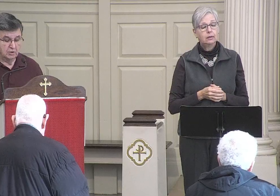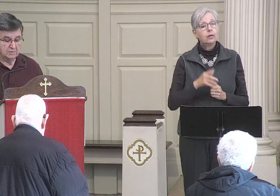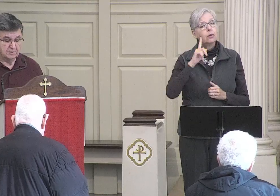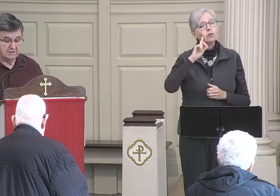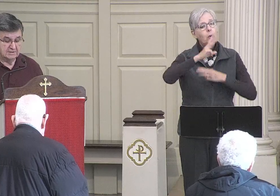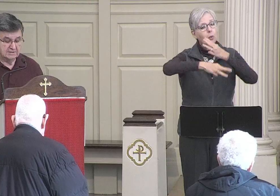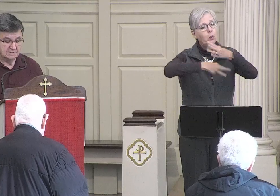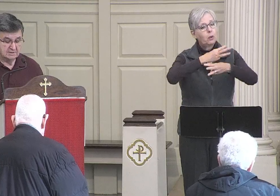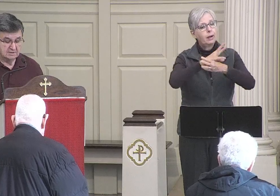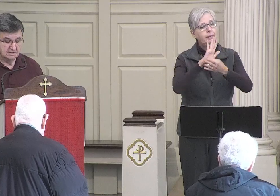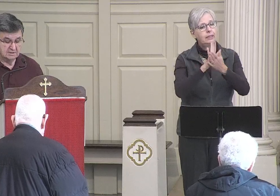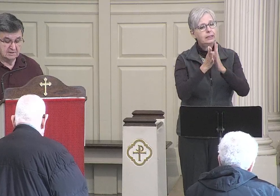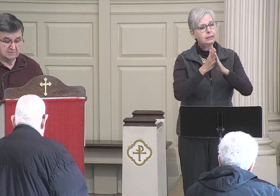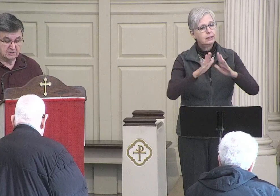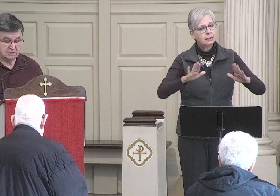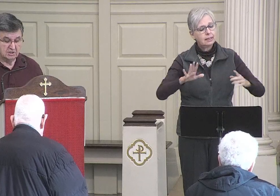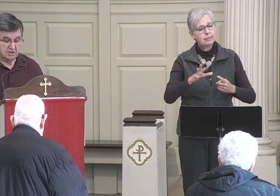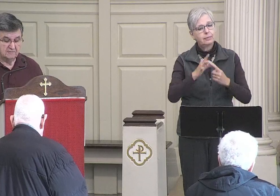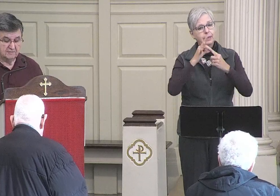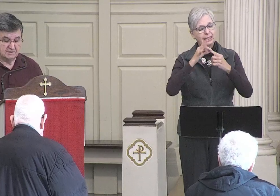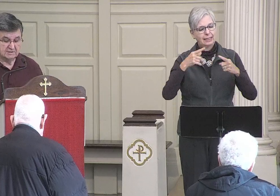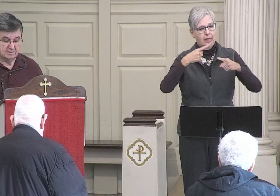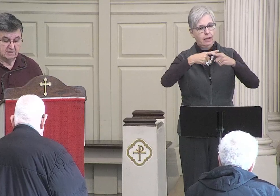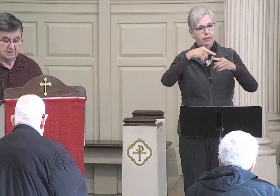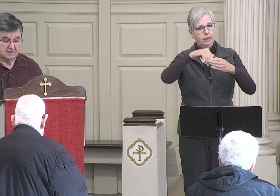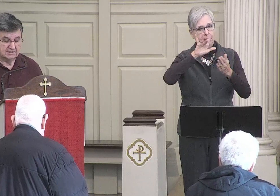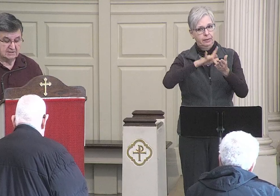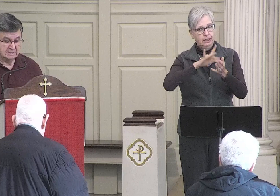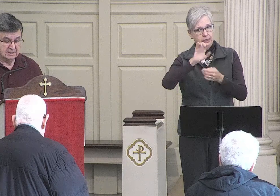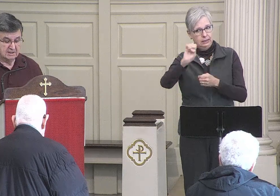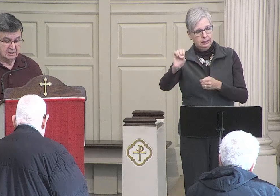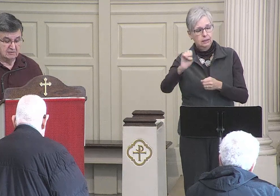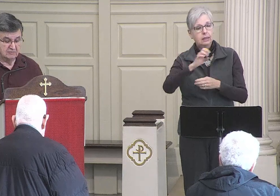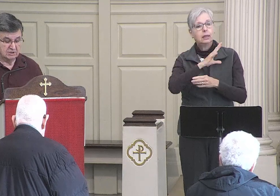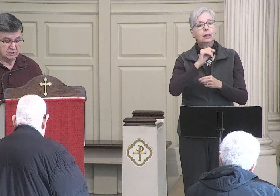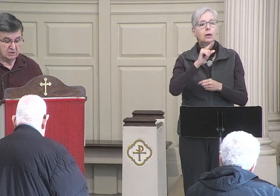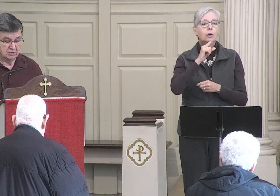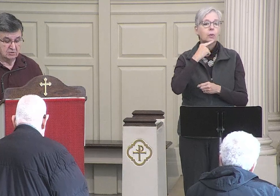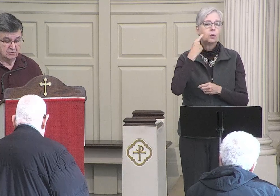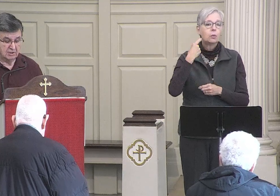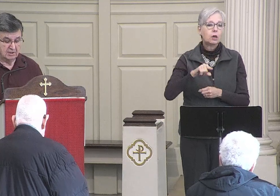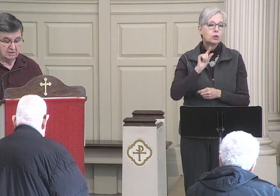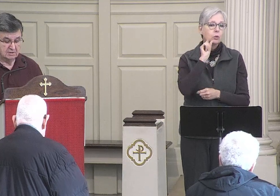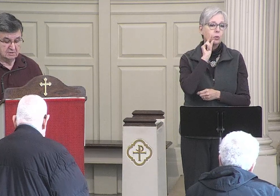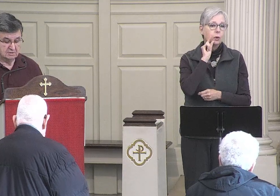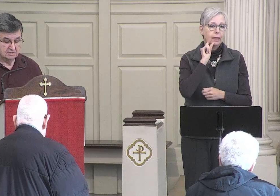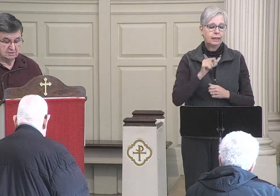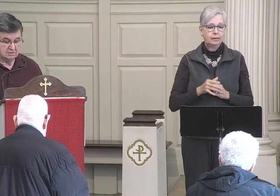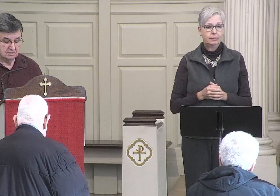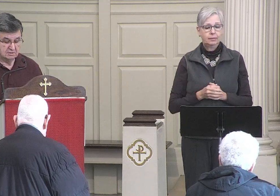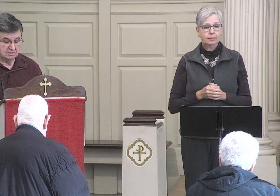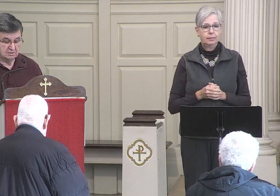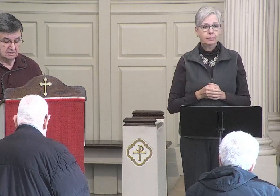For world peace, especially conflicts in the Middle East and in Russia, Ukraine.